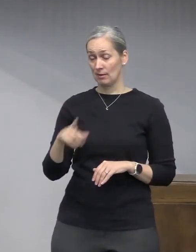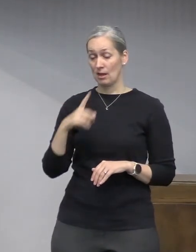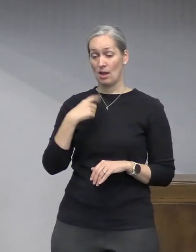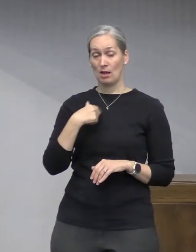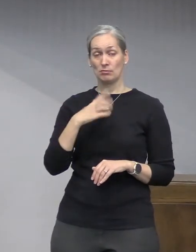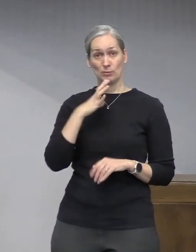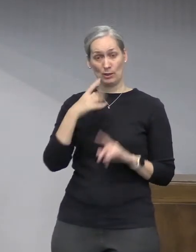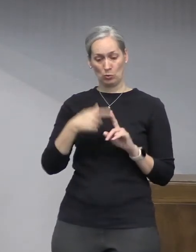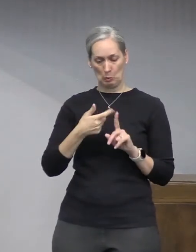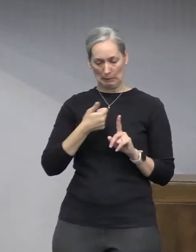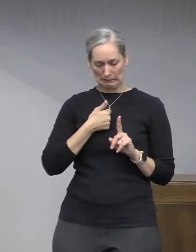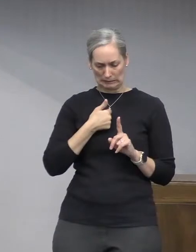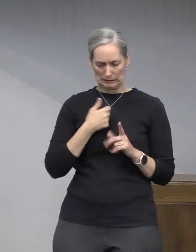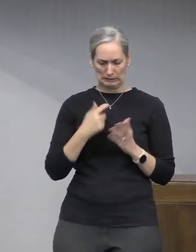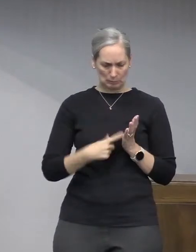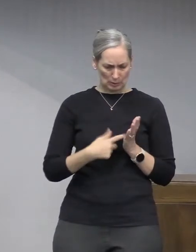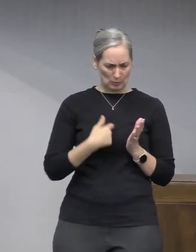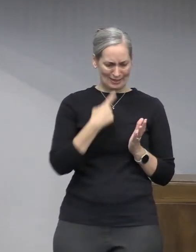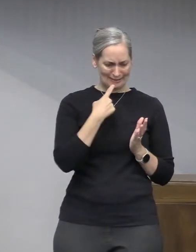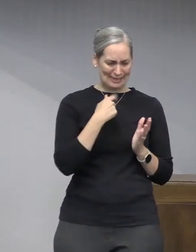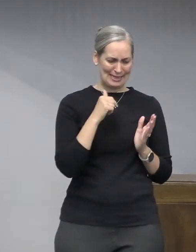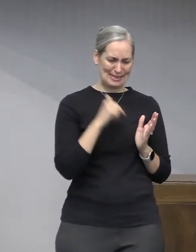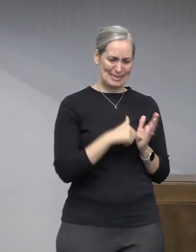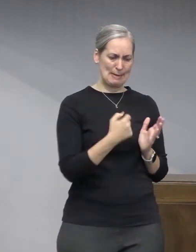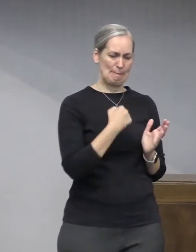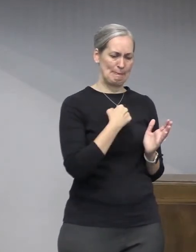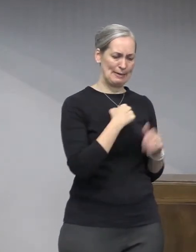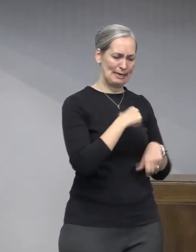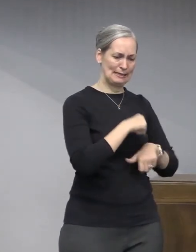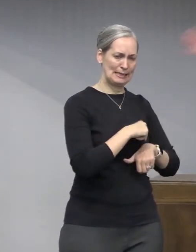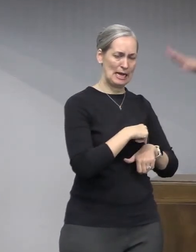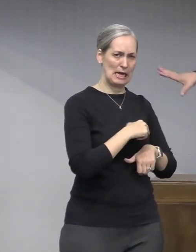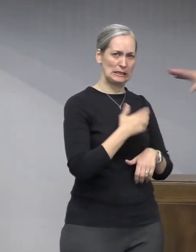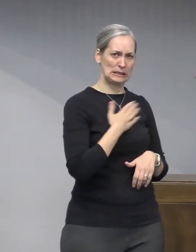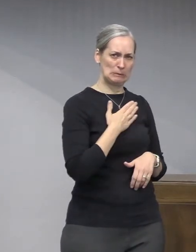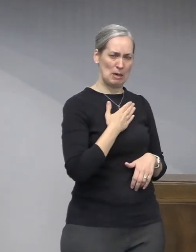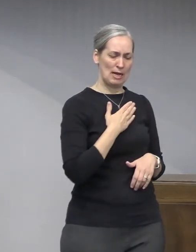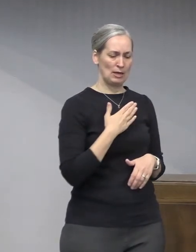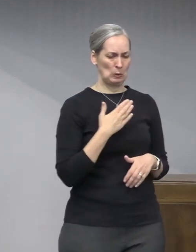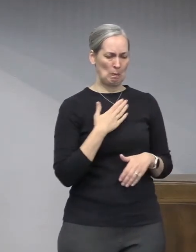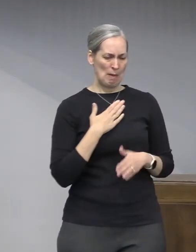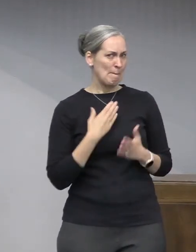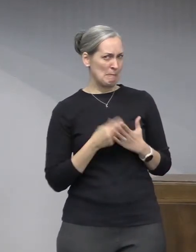as well. Are there times that I say, well, this is me time, or this is my money?